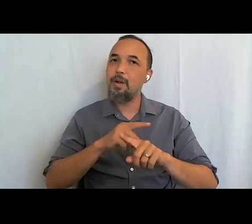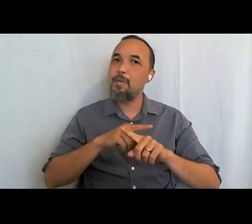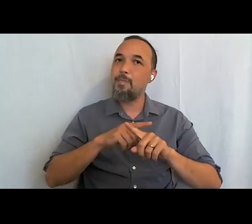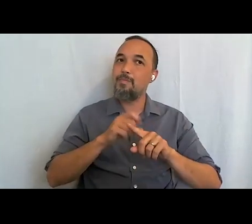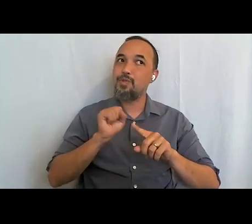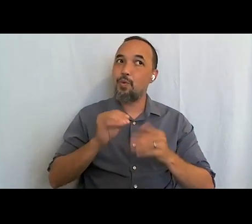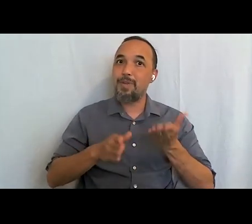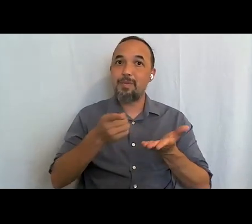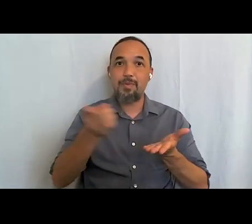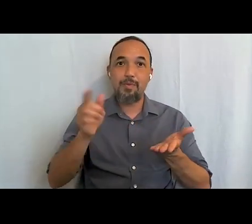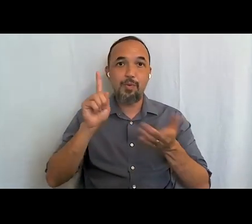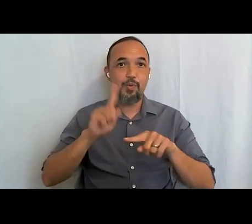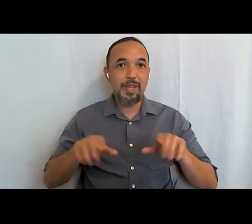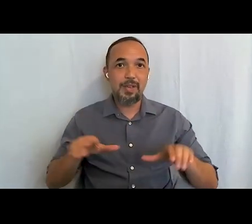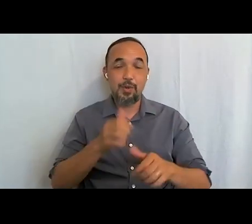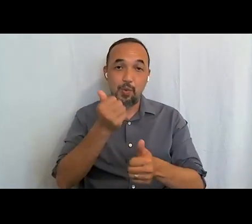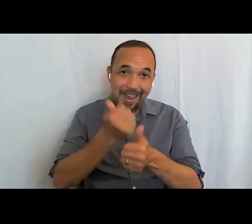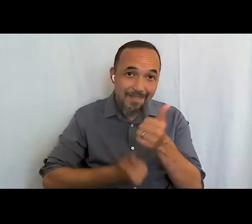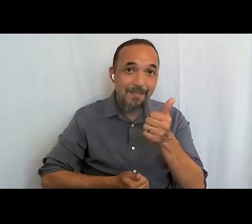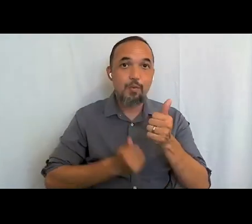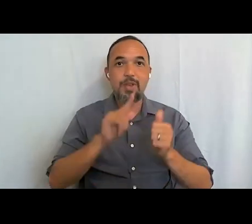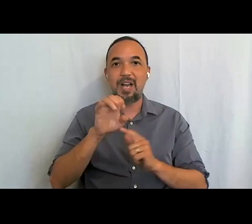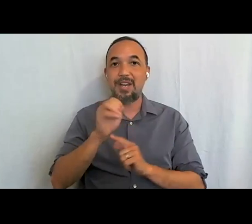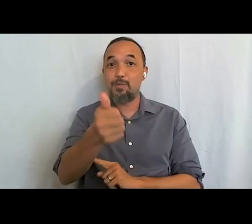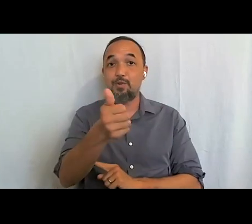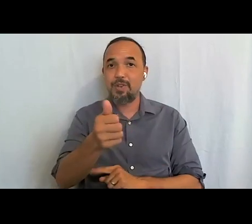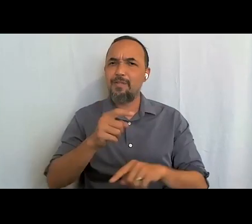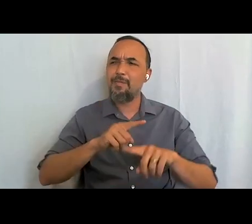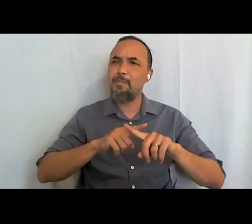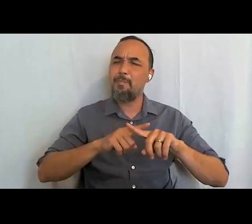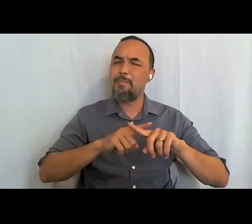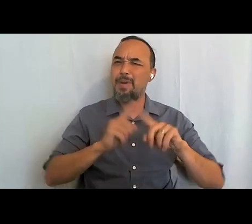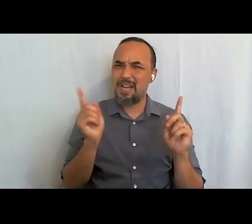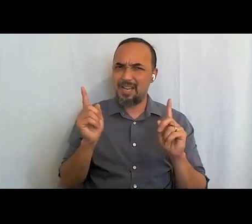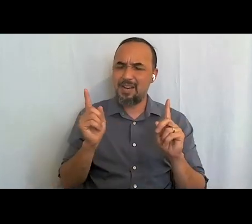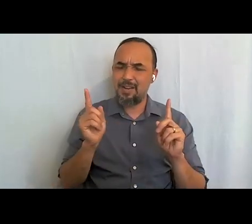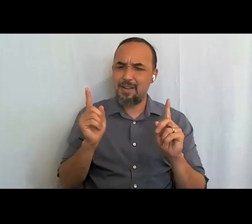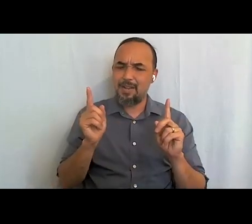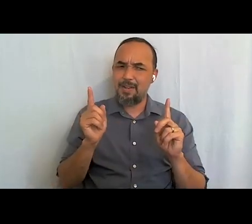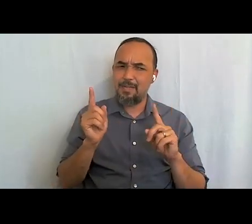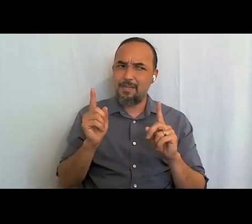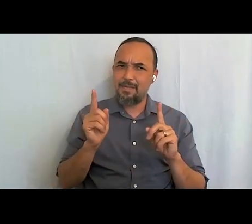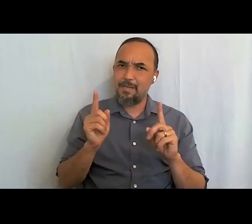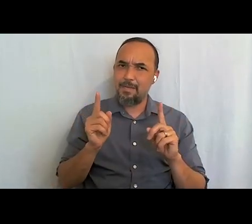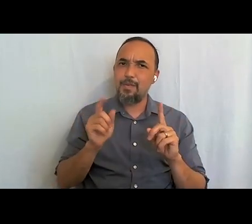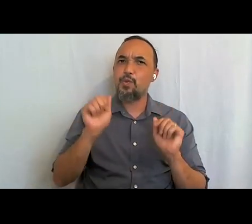that we can achieve together, or you know, you can do in your own way, and that's awesome too, you know?